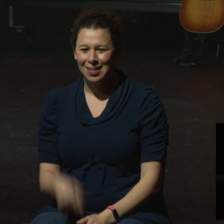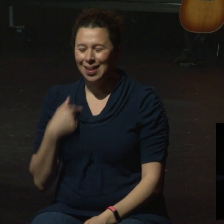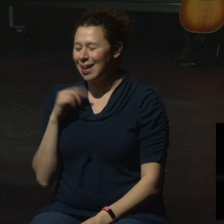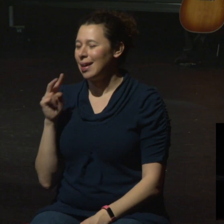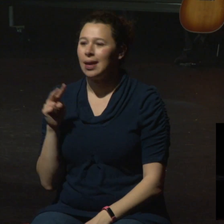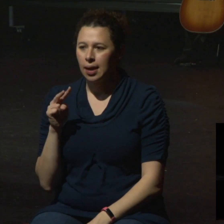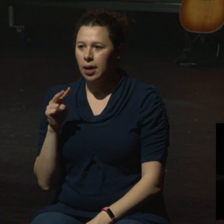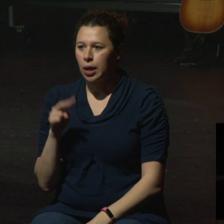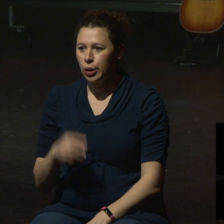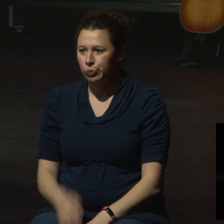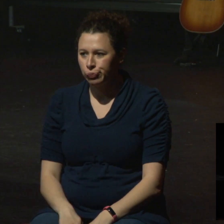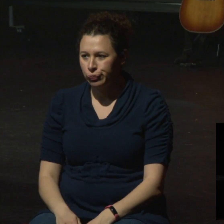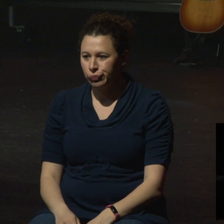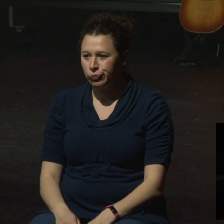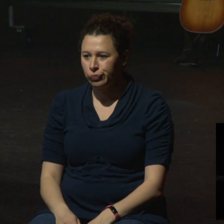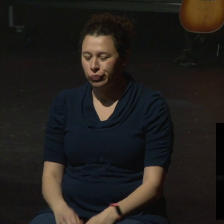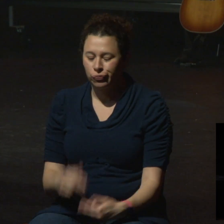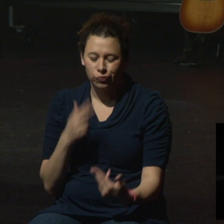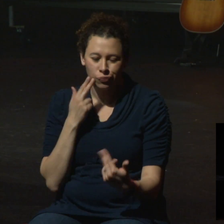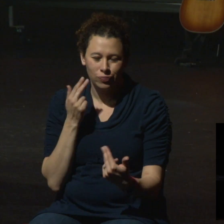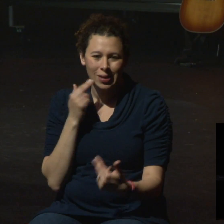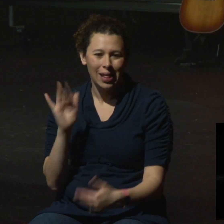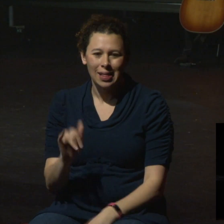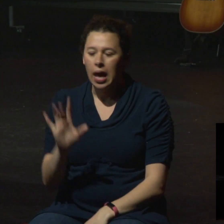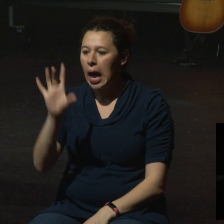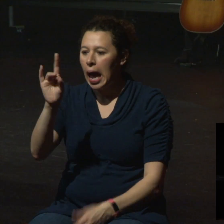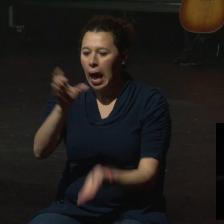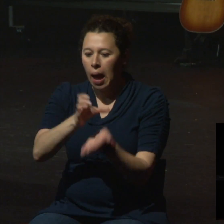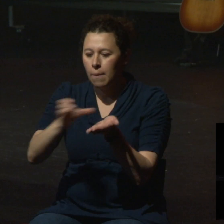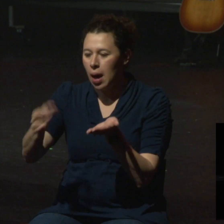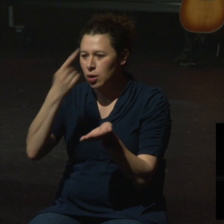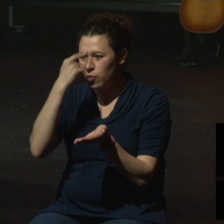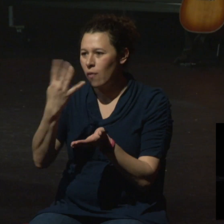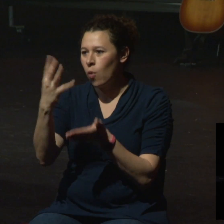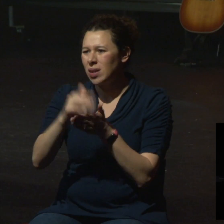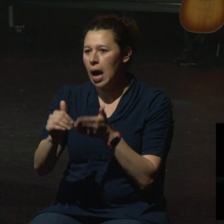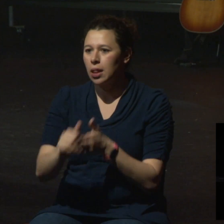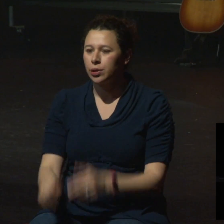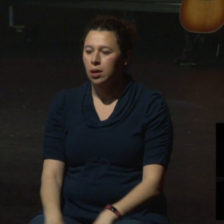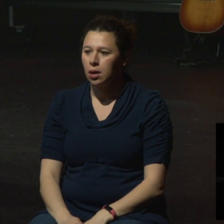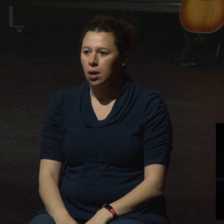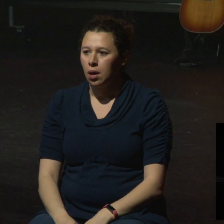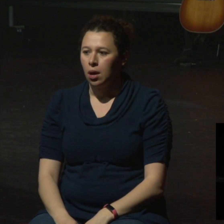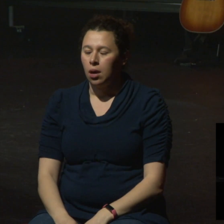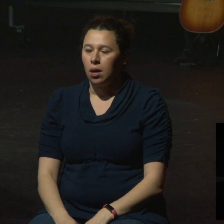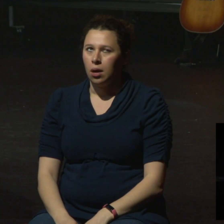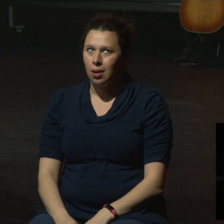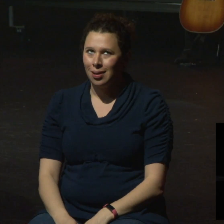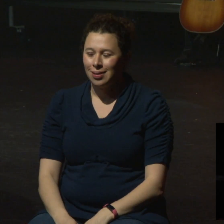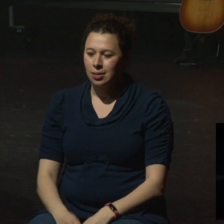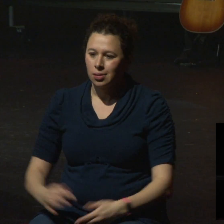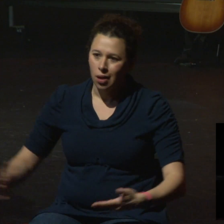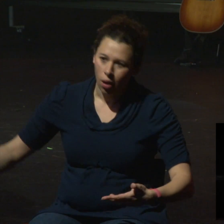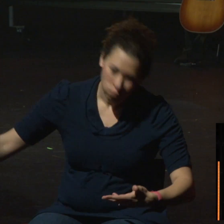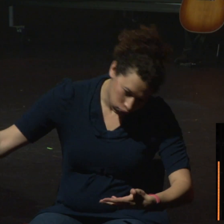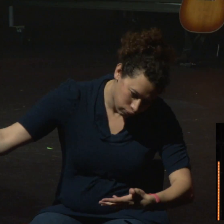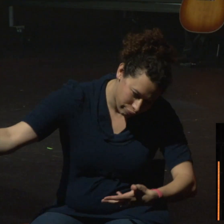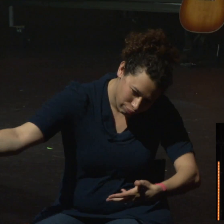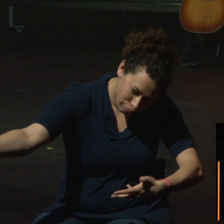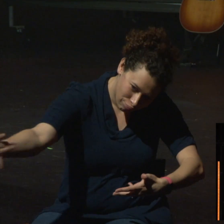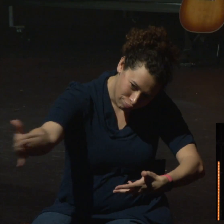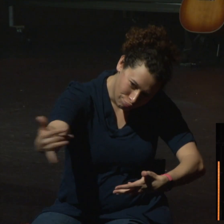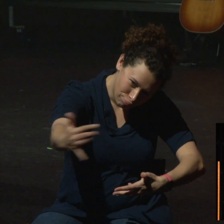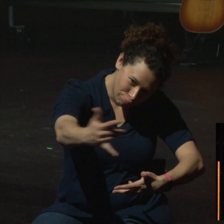And it's like a crazy sale, 8 little bottles for like $4. Man, I racked up, stocked up.